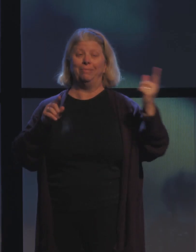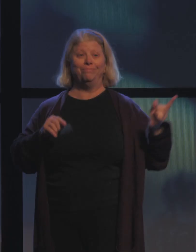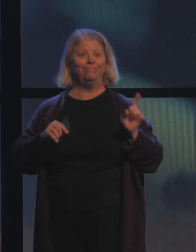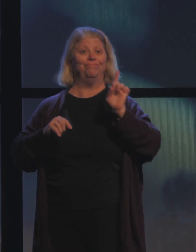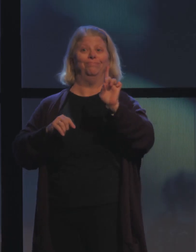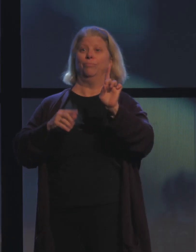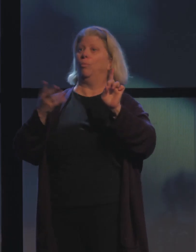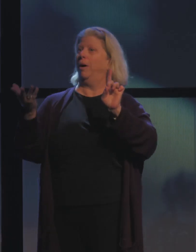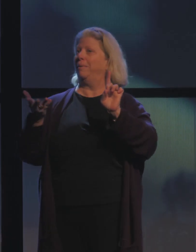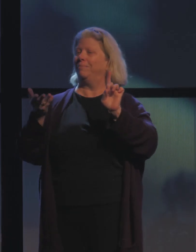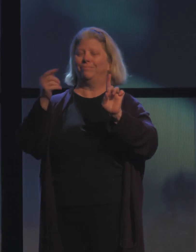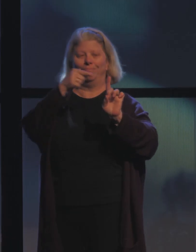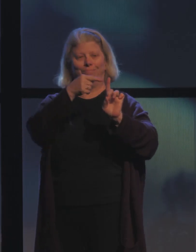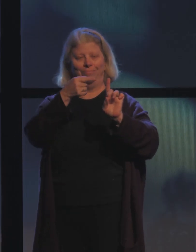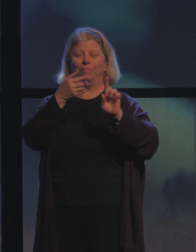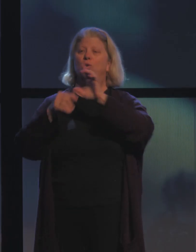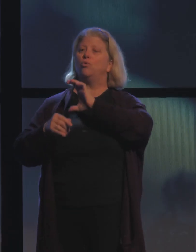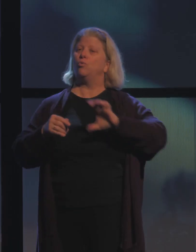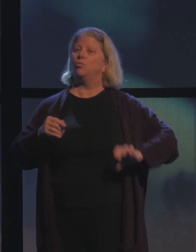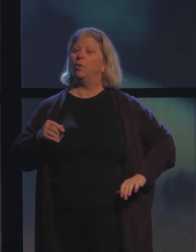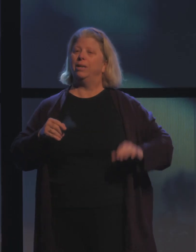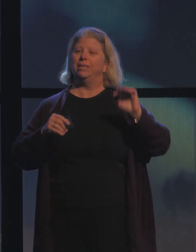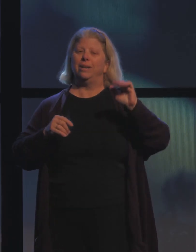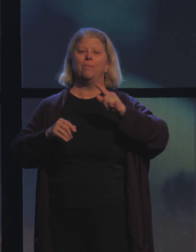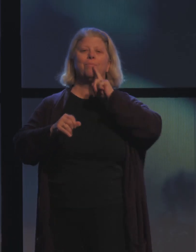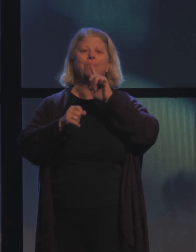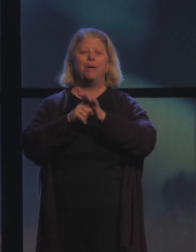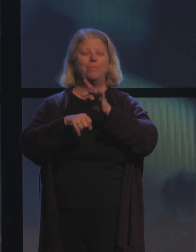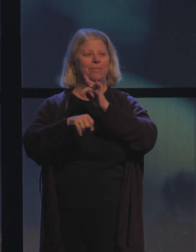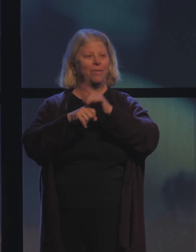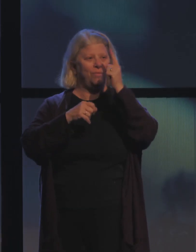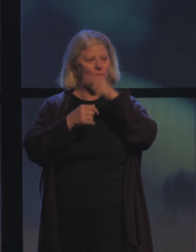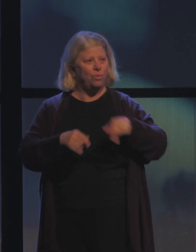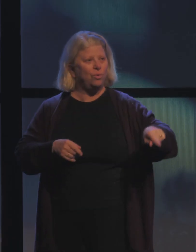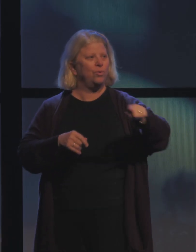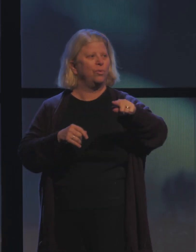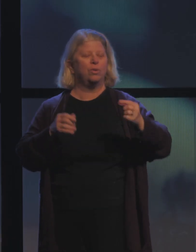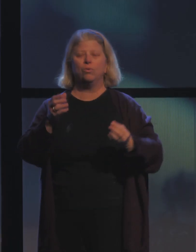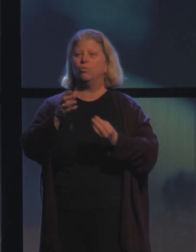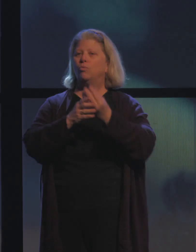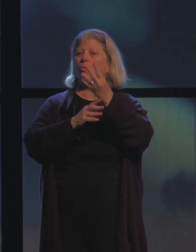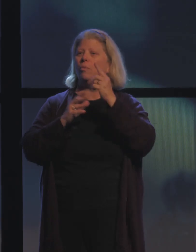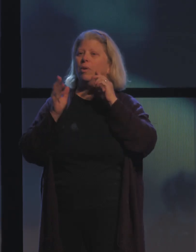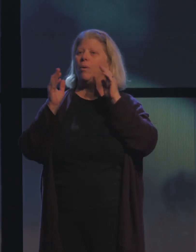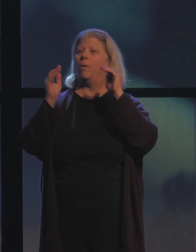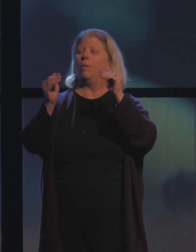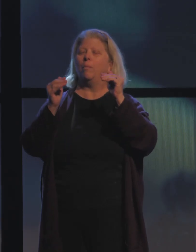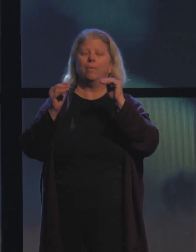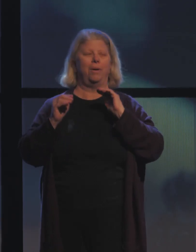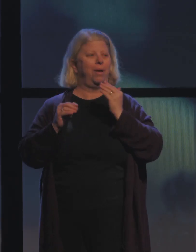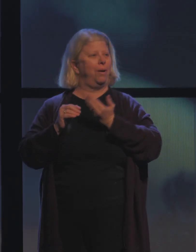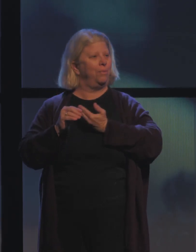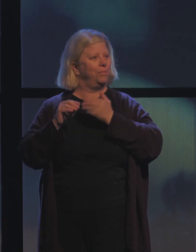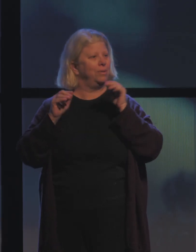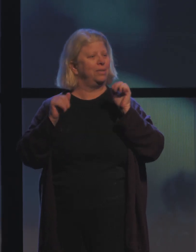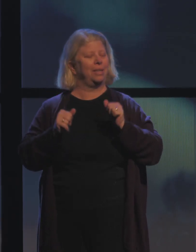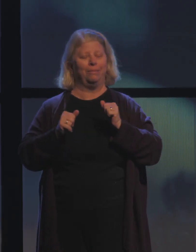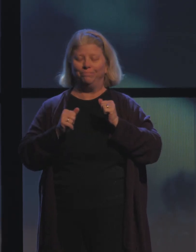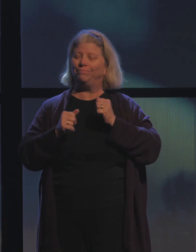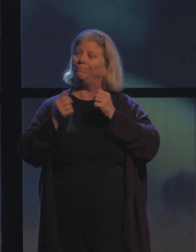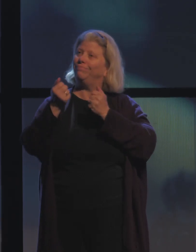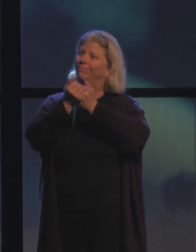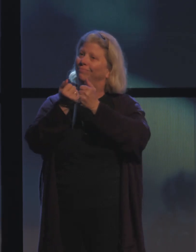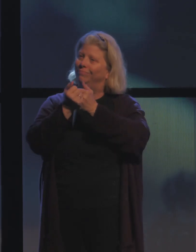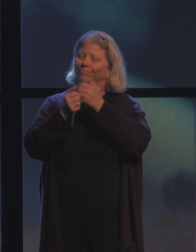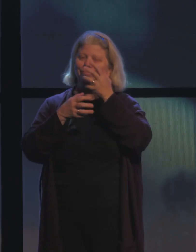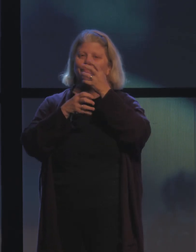the Christ child. And that promise is available for you. That growth and that hope is ours that we can cling to. And